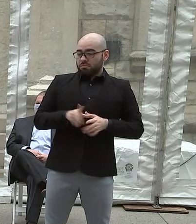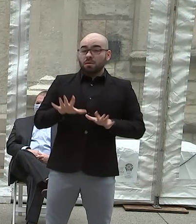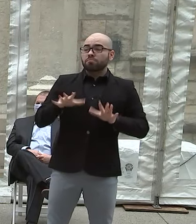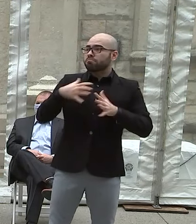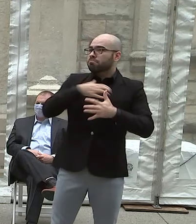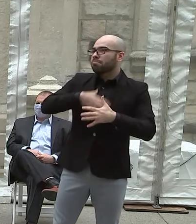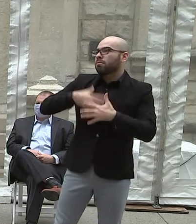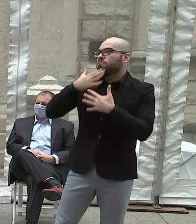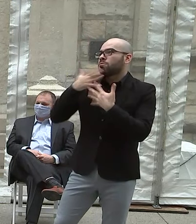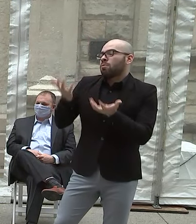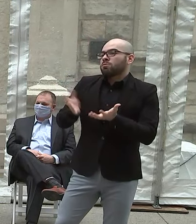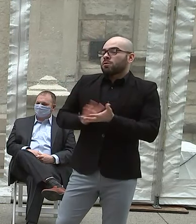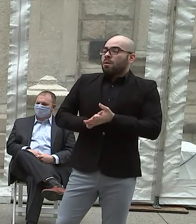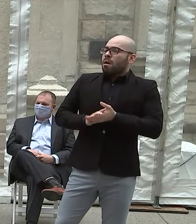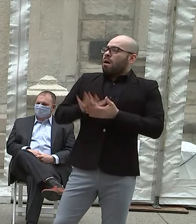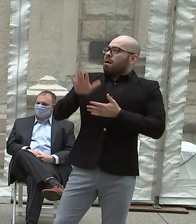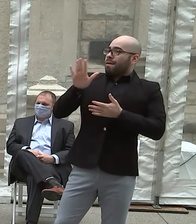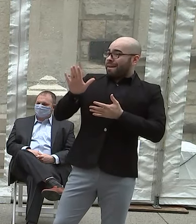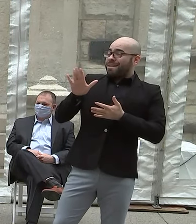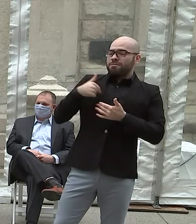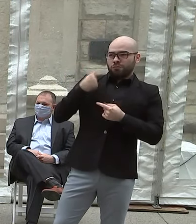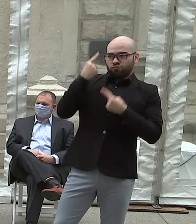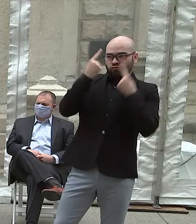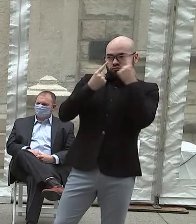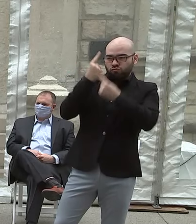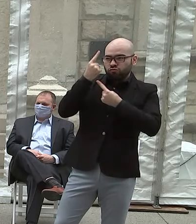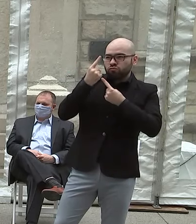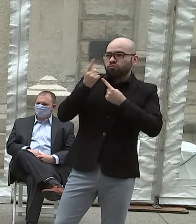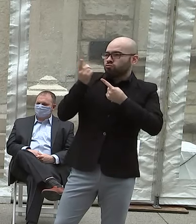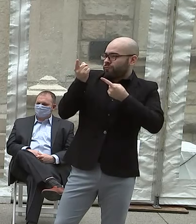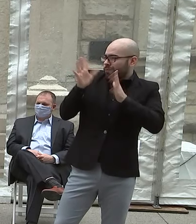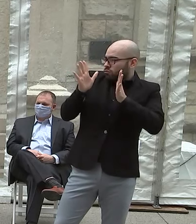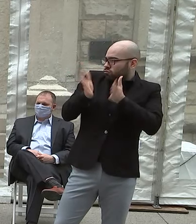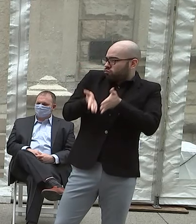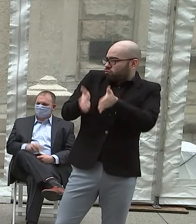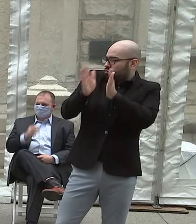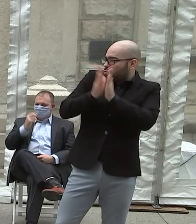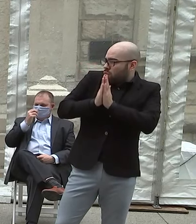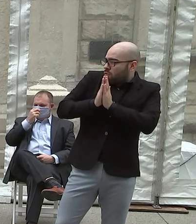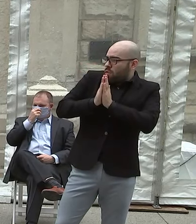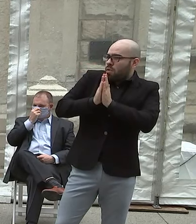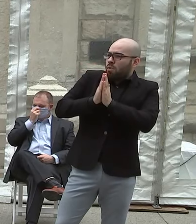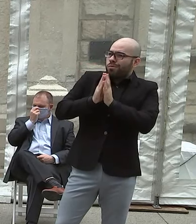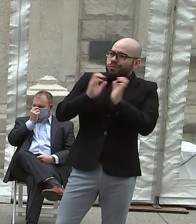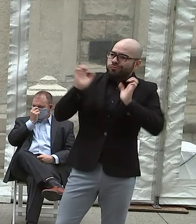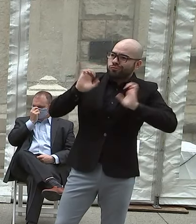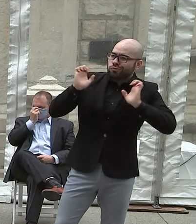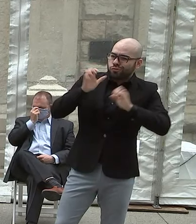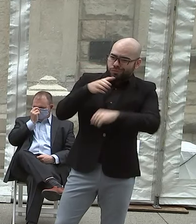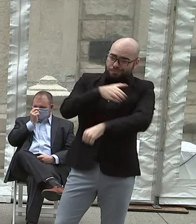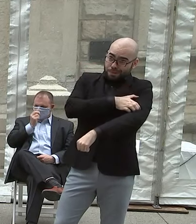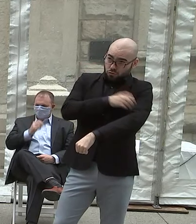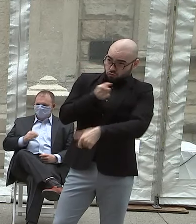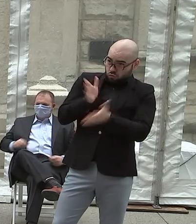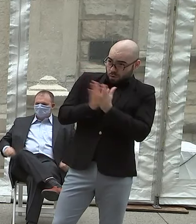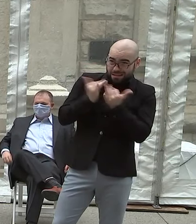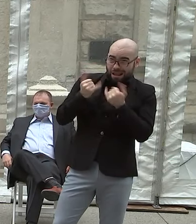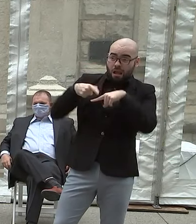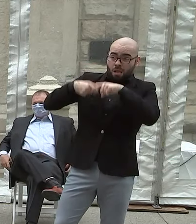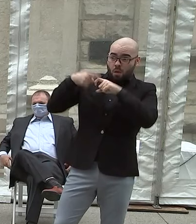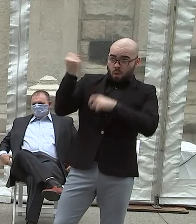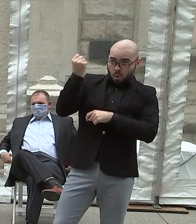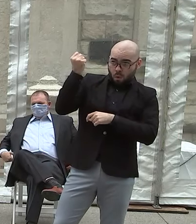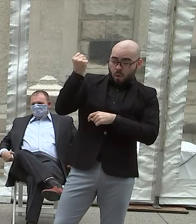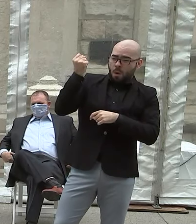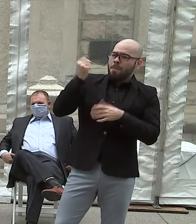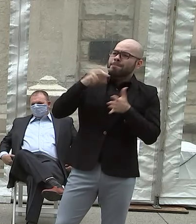Mayor, thank you so much. Thank you. I'm just wondering, as you have requested these emergency powers, and that's on hold, is